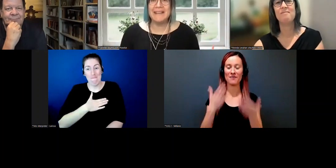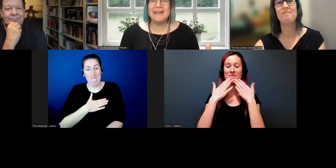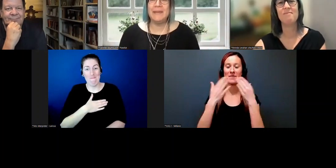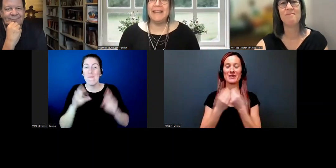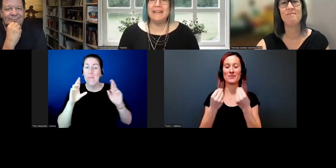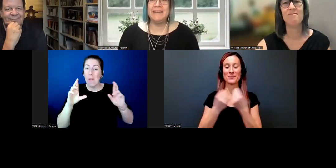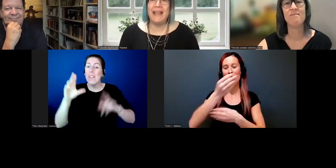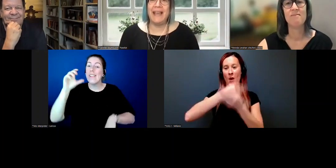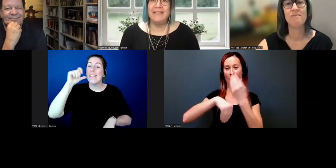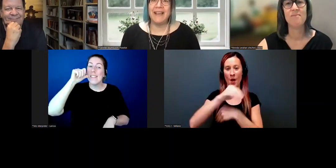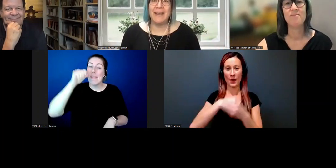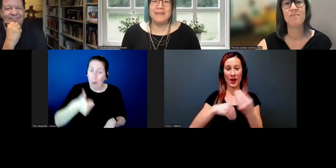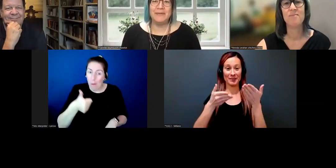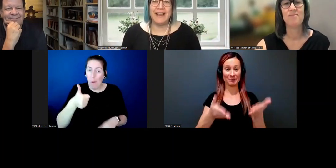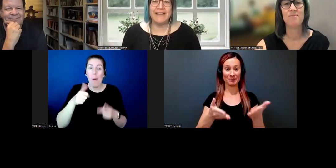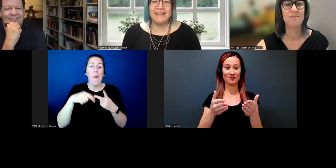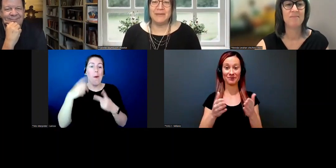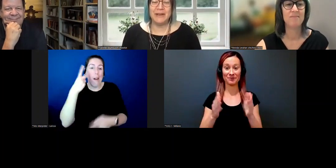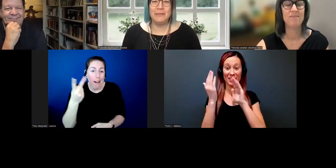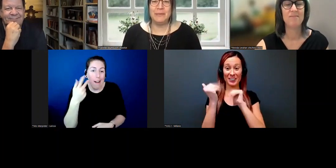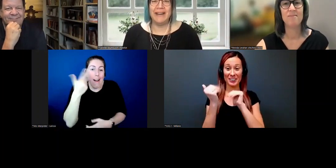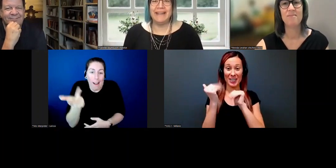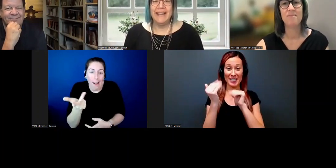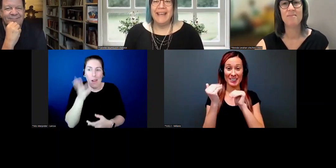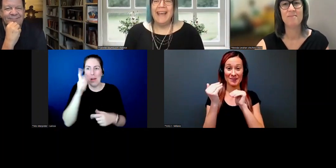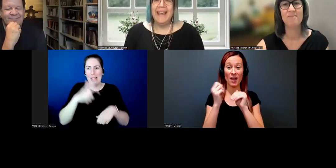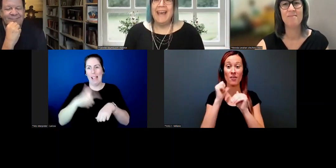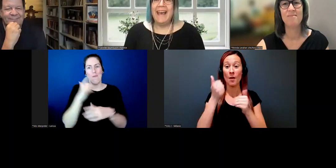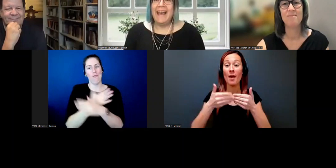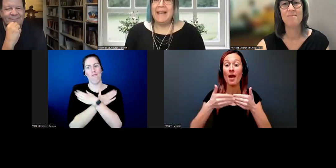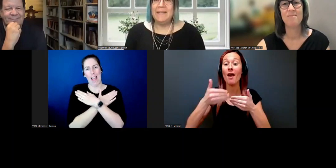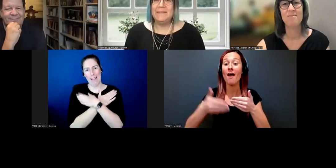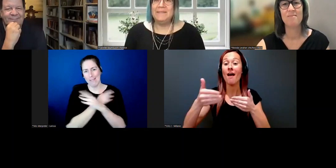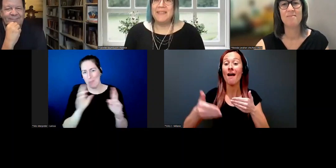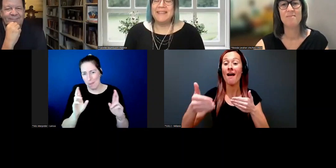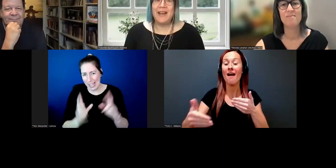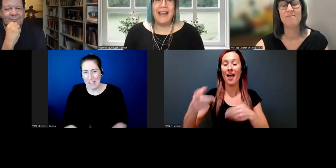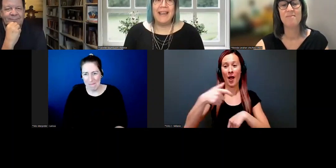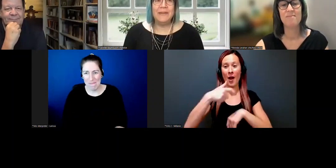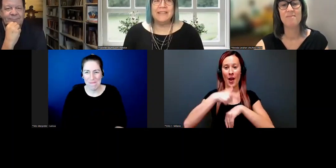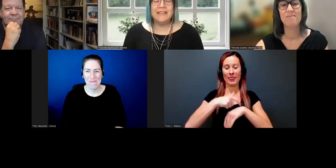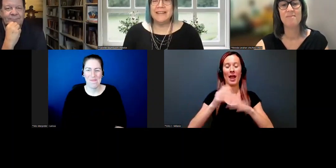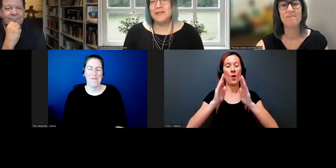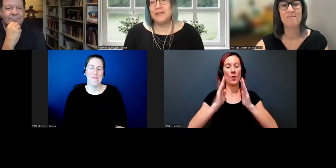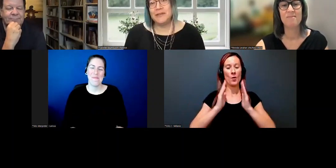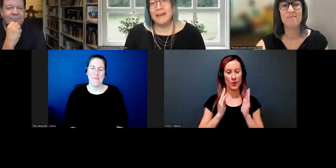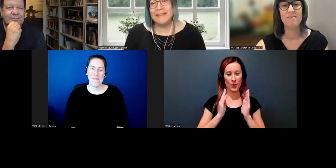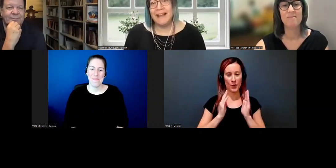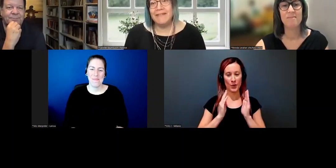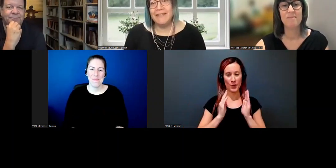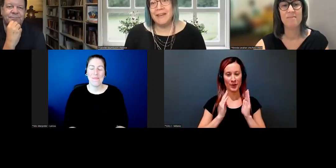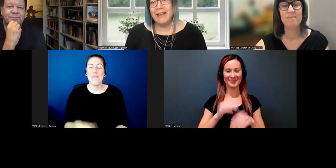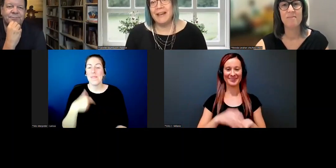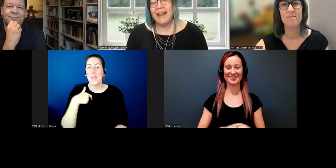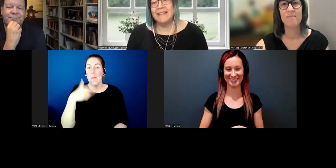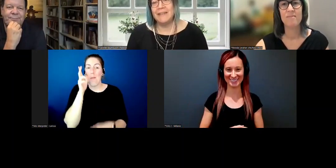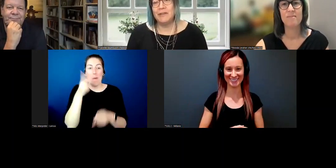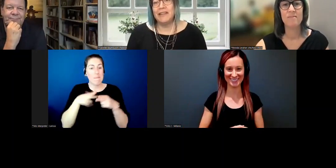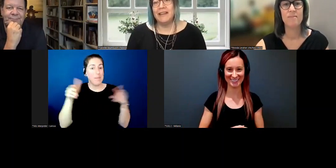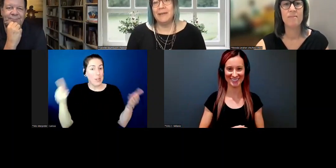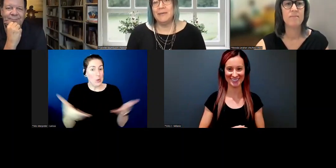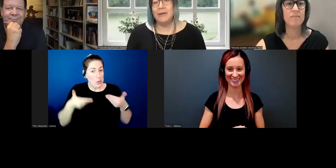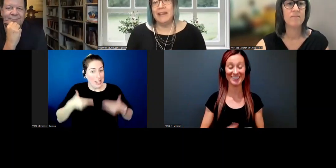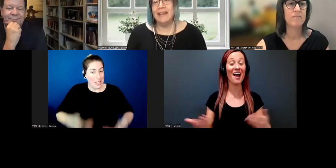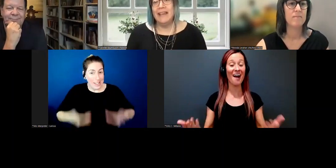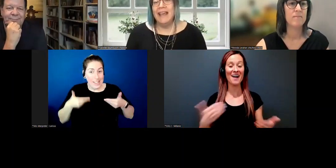next little bit, you will have time to rest and recuperate. So I will just introduce myself and the kinds of work